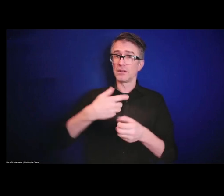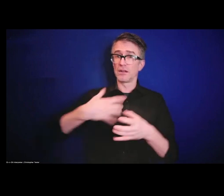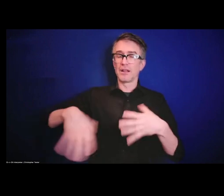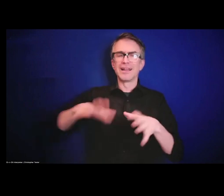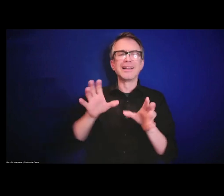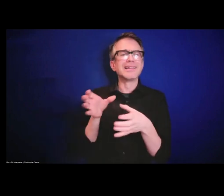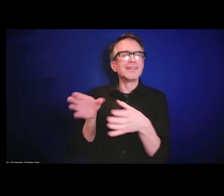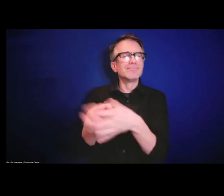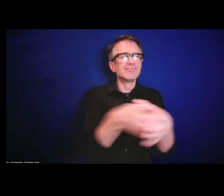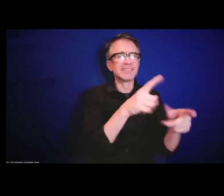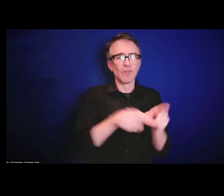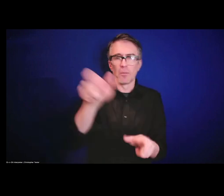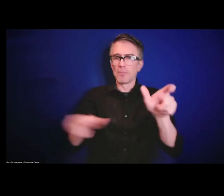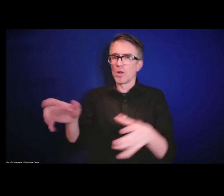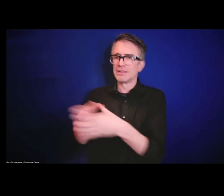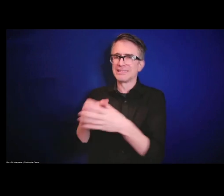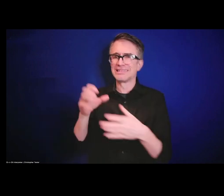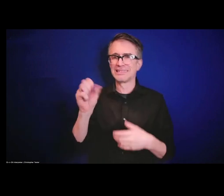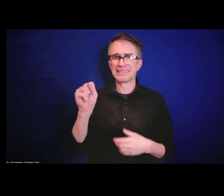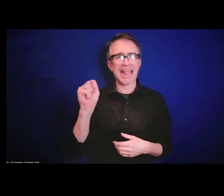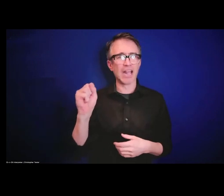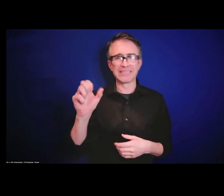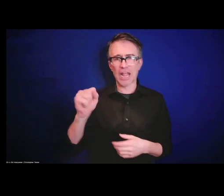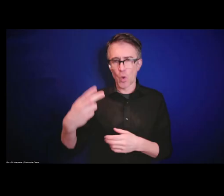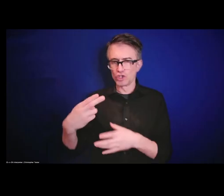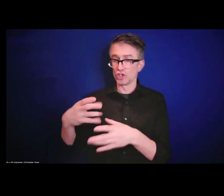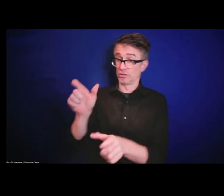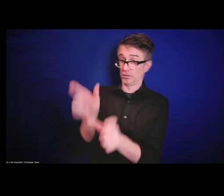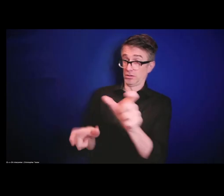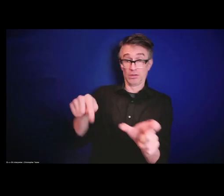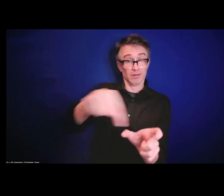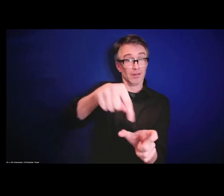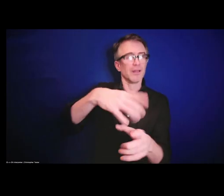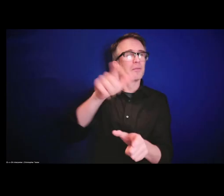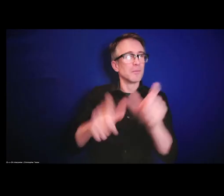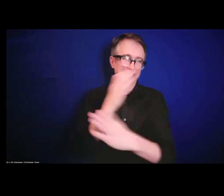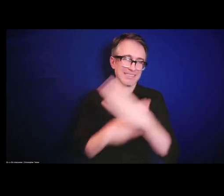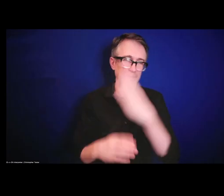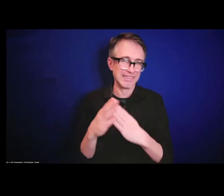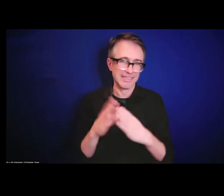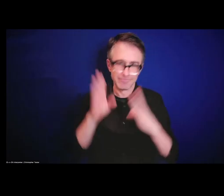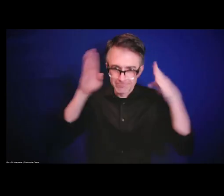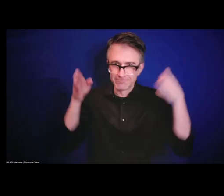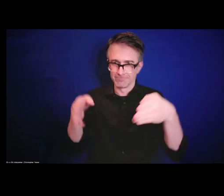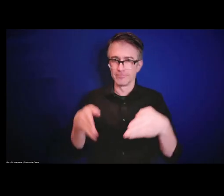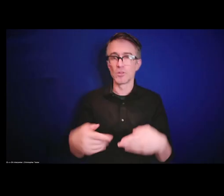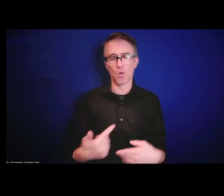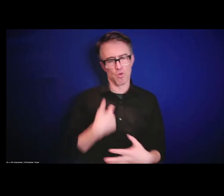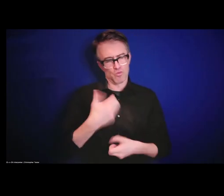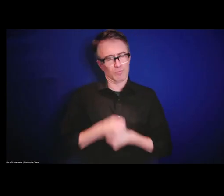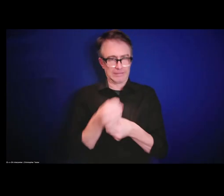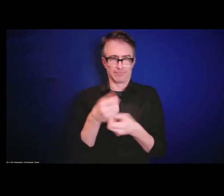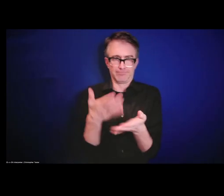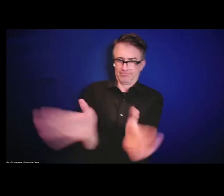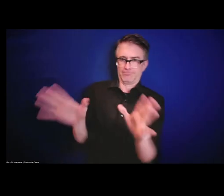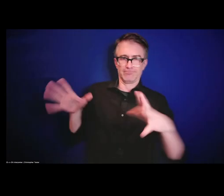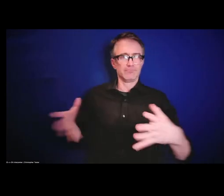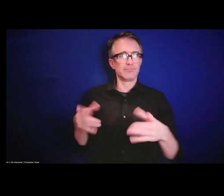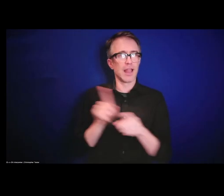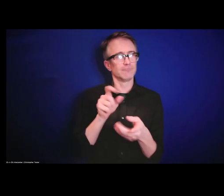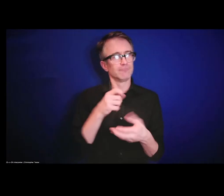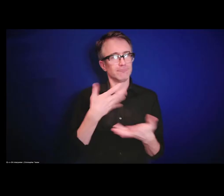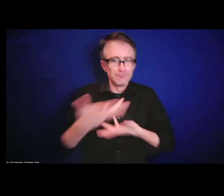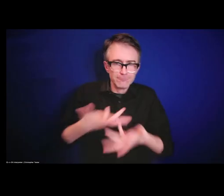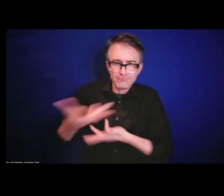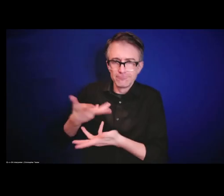Data Watch, of this intersectionality guidance. So we really appreciate you being here, and we really welcome your feedback to